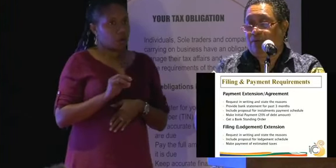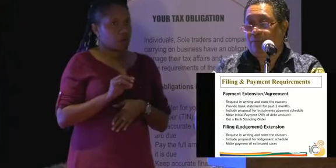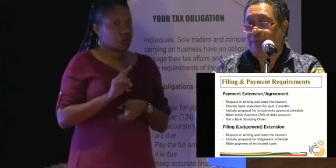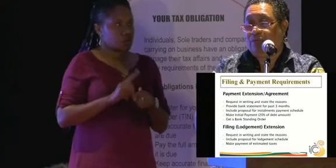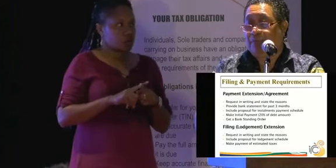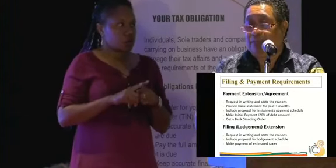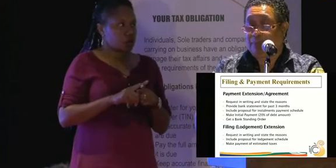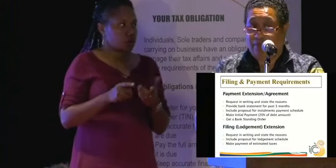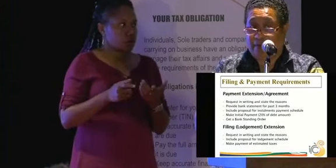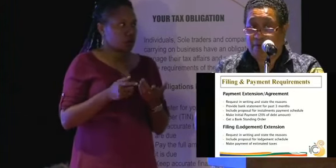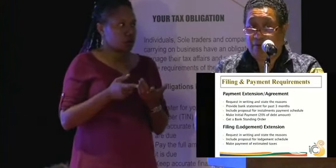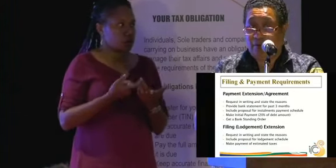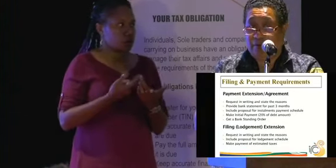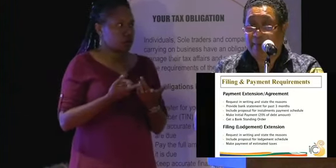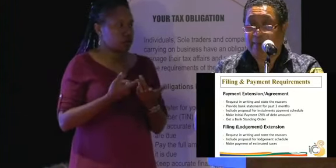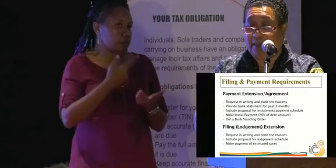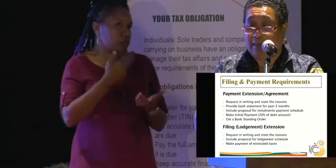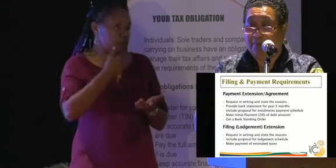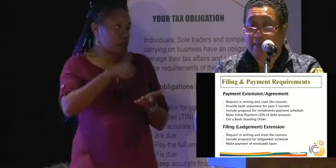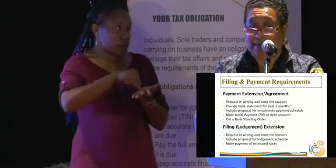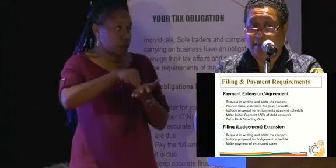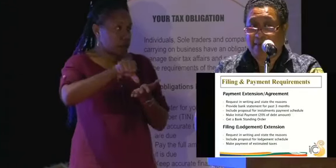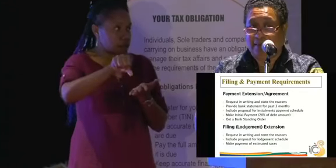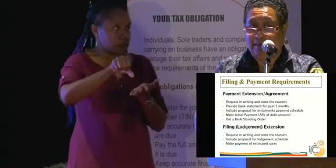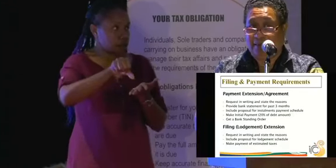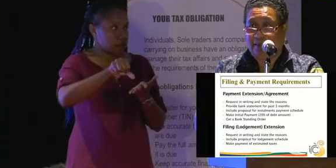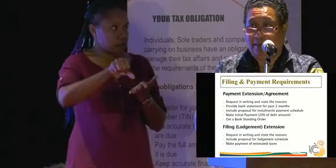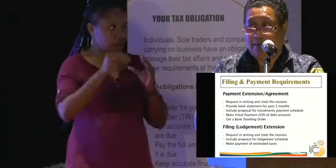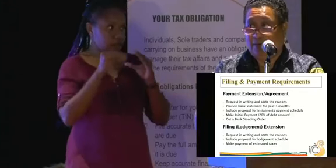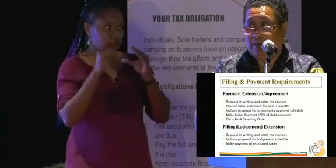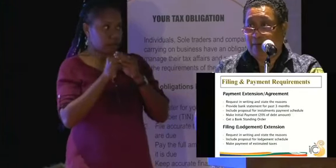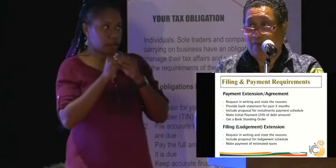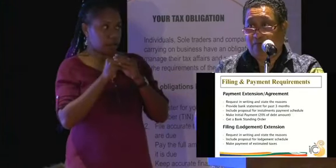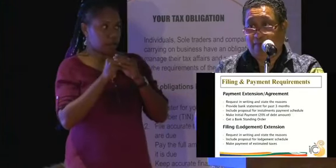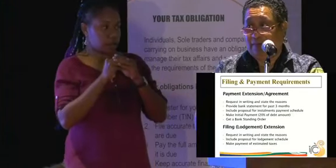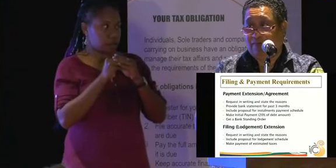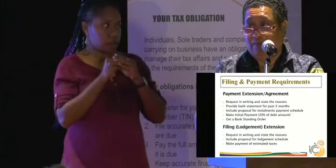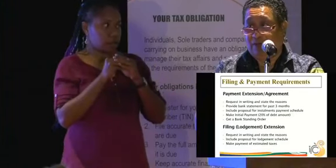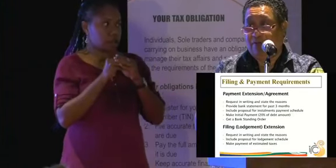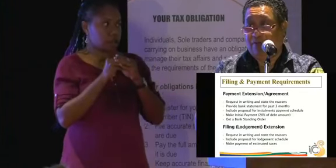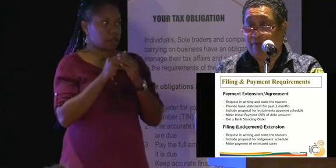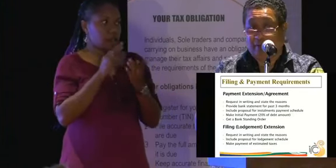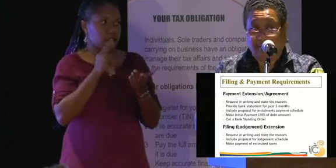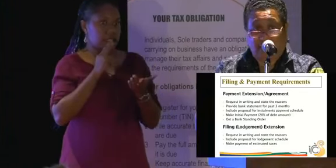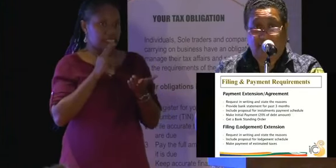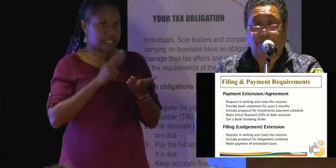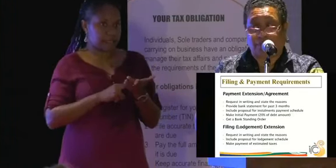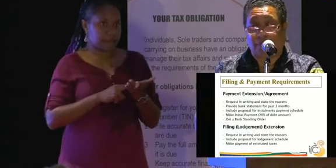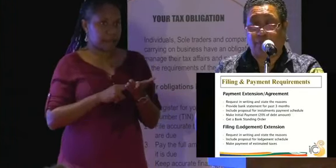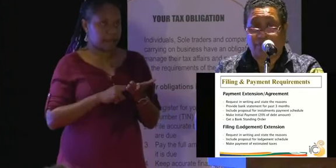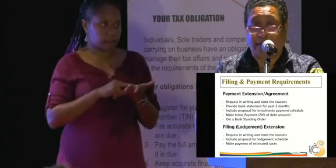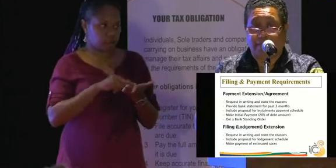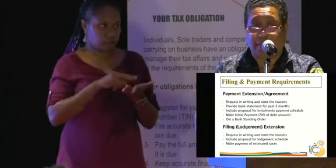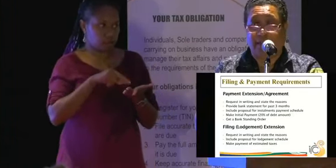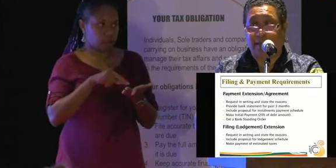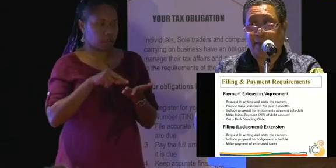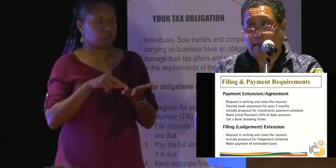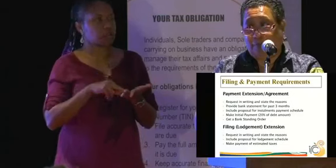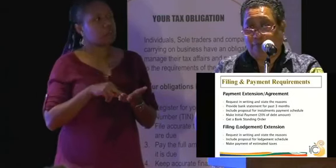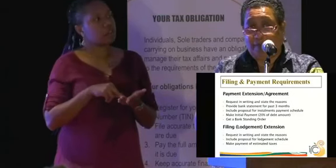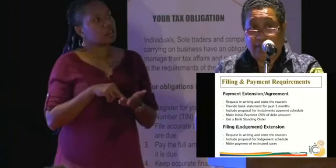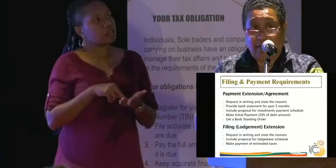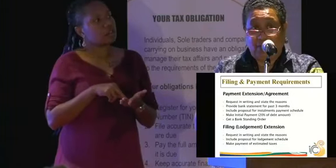letter of request, you must provide your bank statement. Okay, if you have insufficient funds, you have to prove that